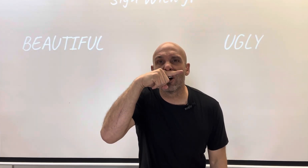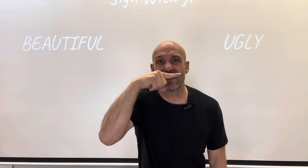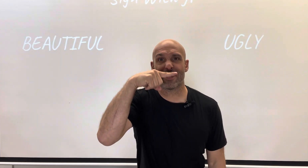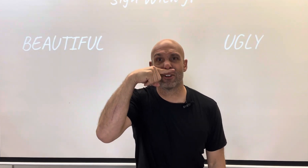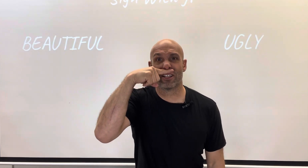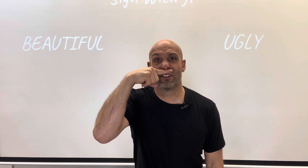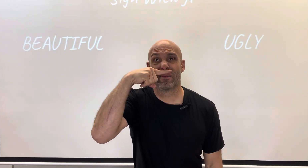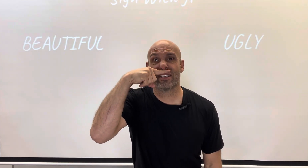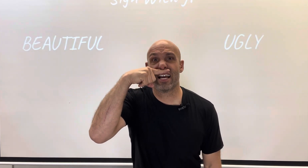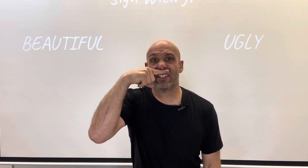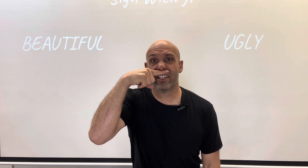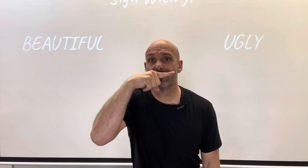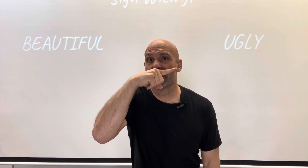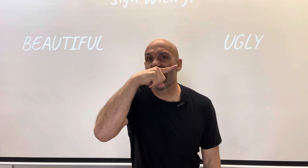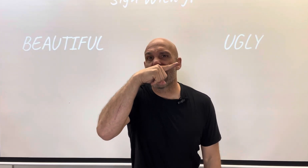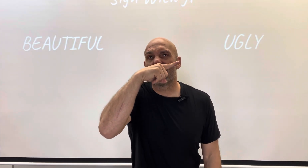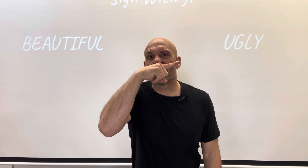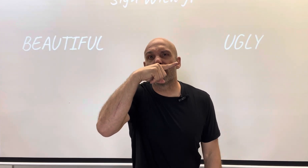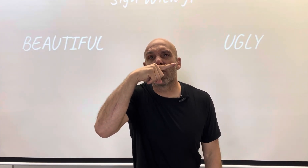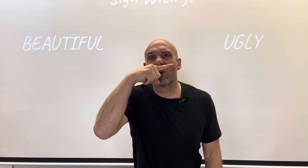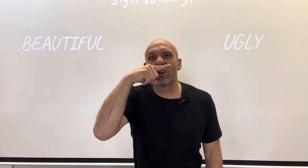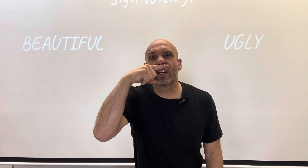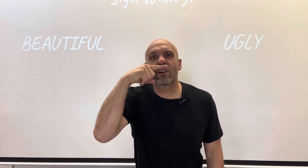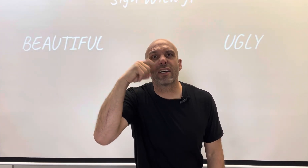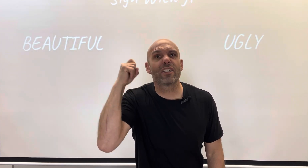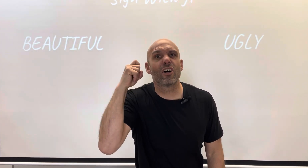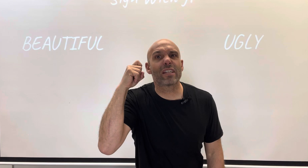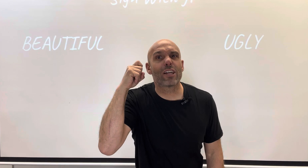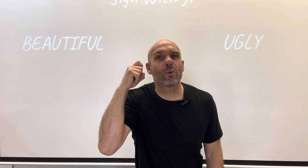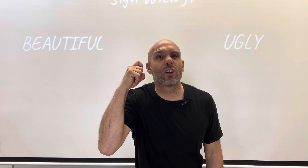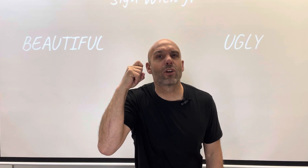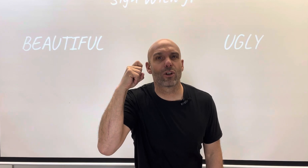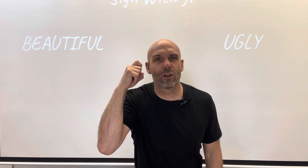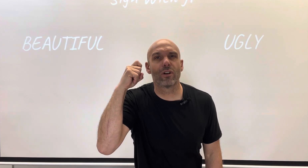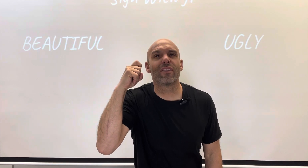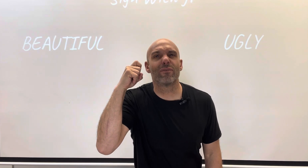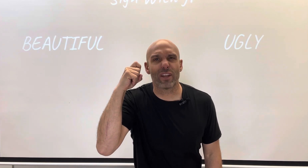like you're doing a little mustache thing, and we pull it across the nose as we curl the finger.